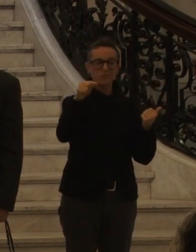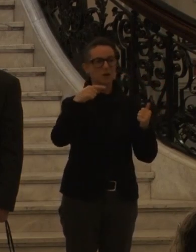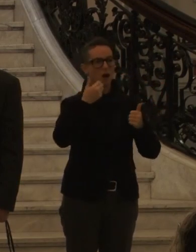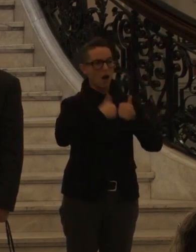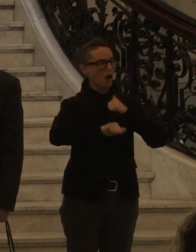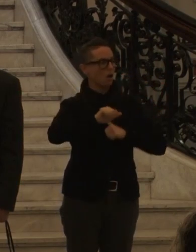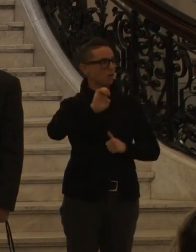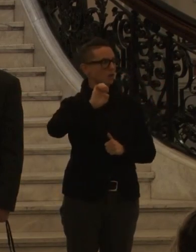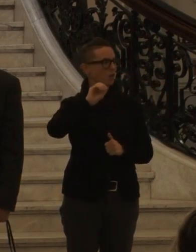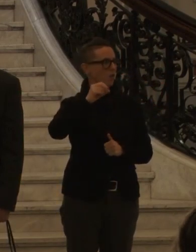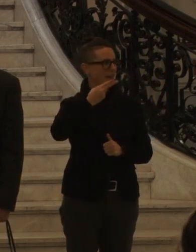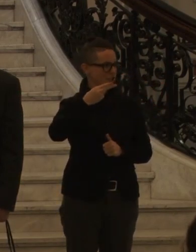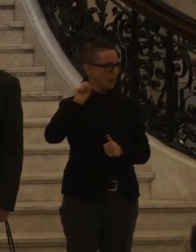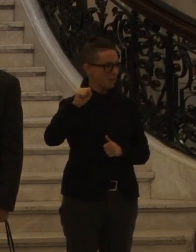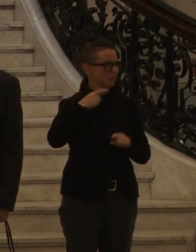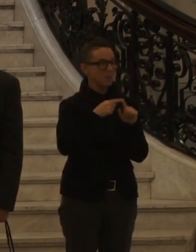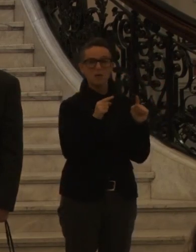Human Services and beyond,